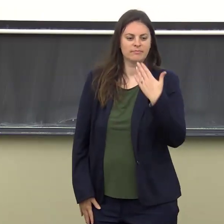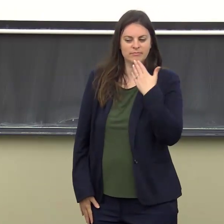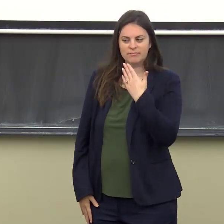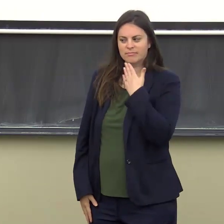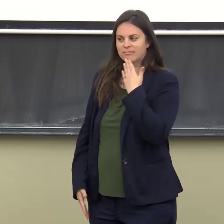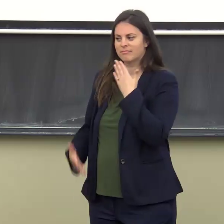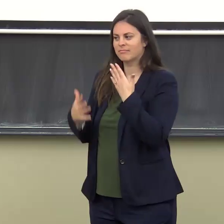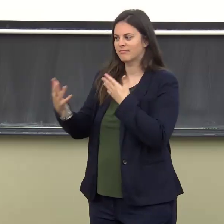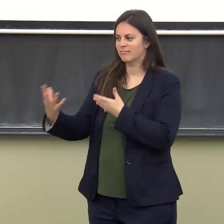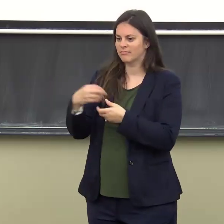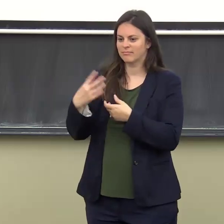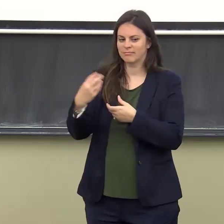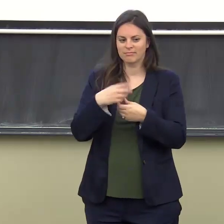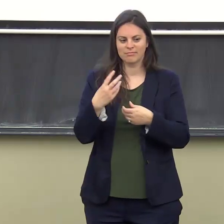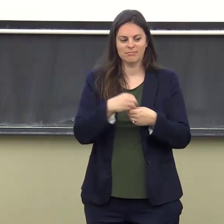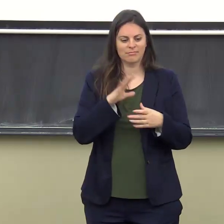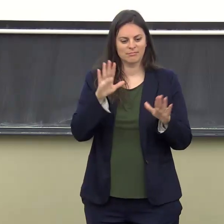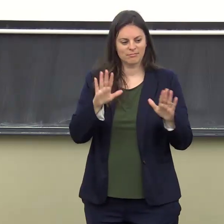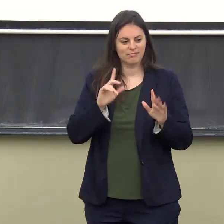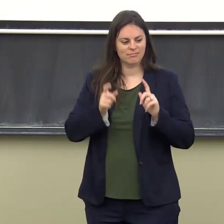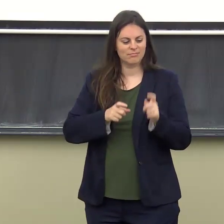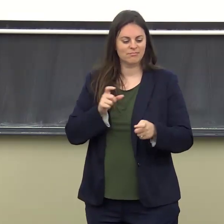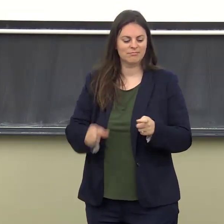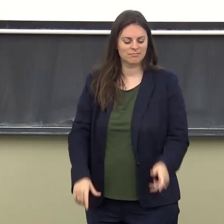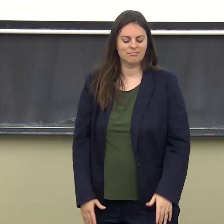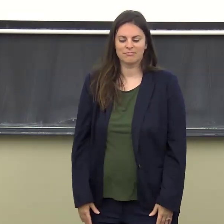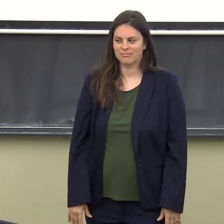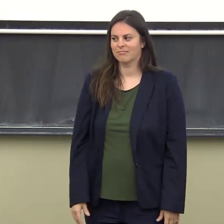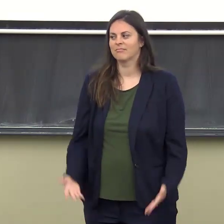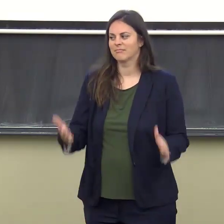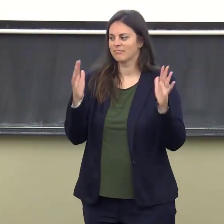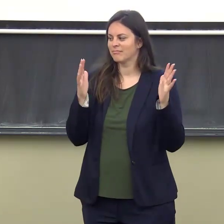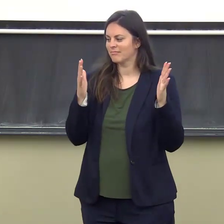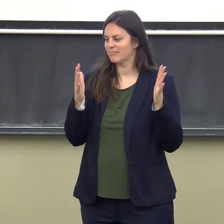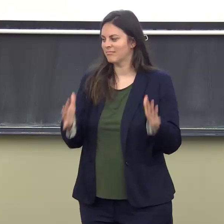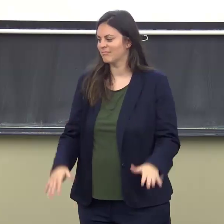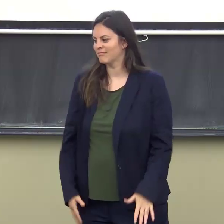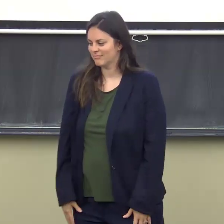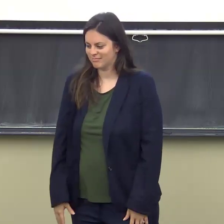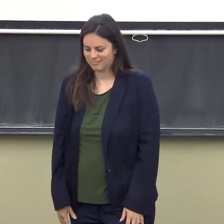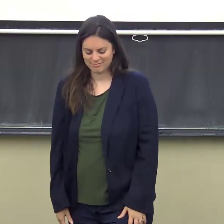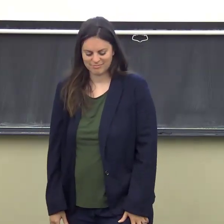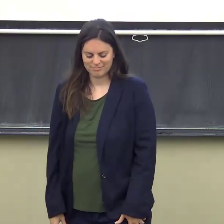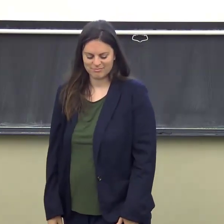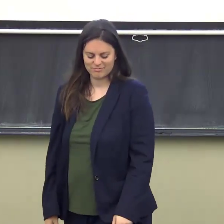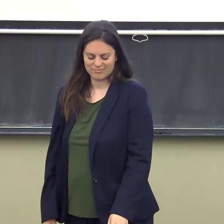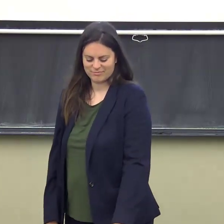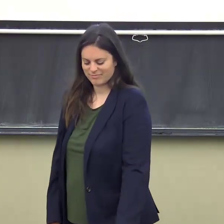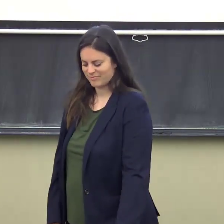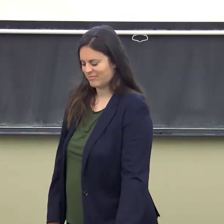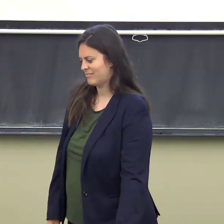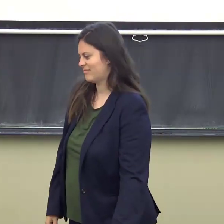so much, everybody, for your wonderful contributions. Thank you.